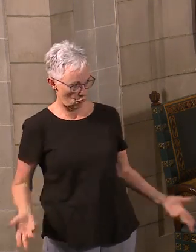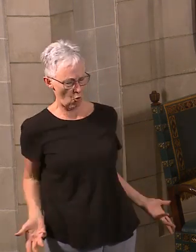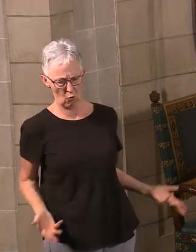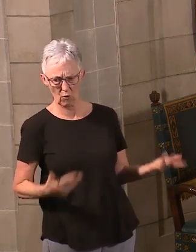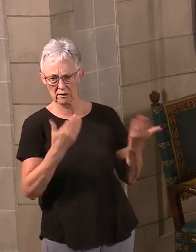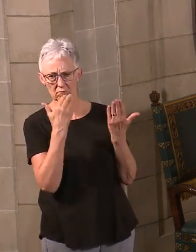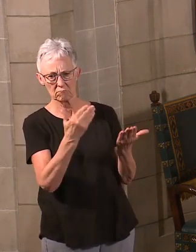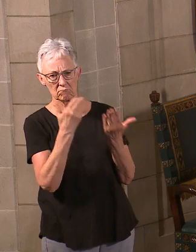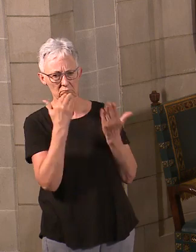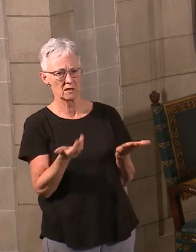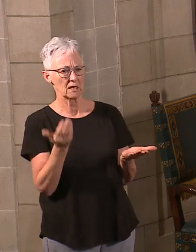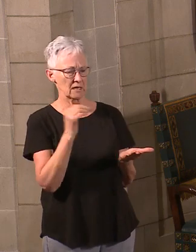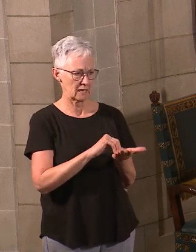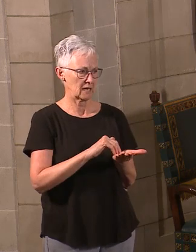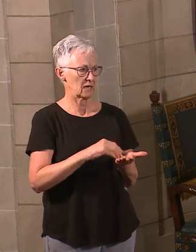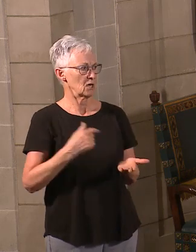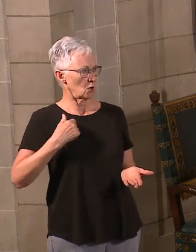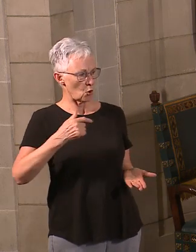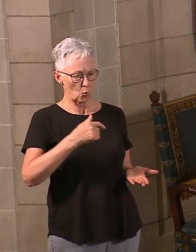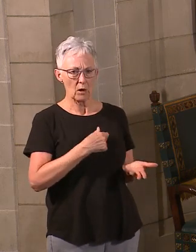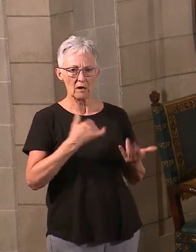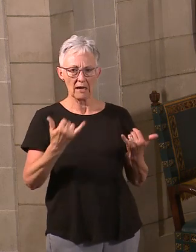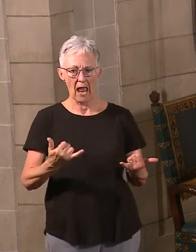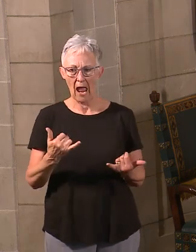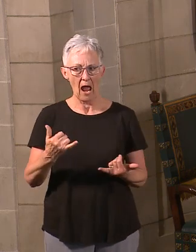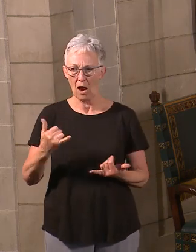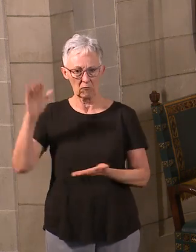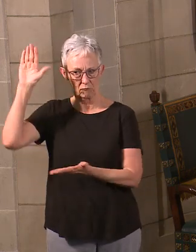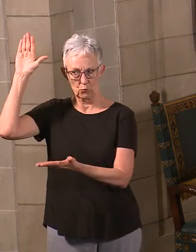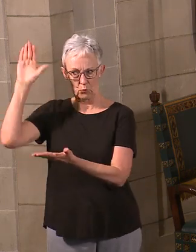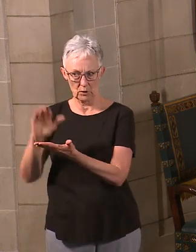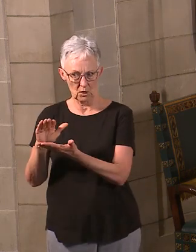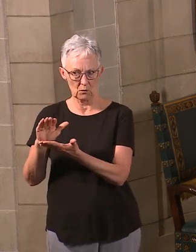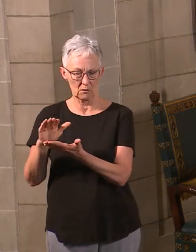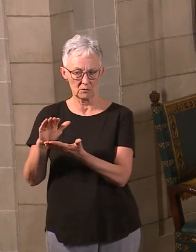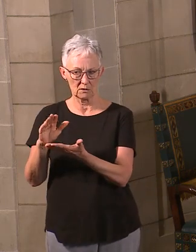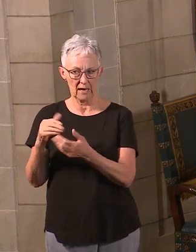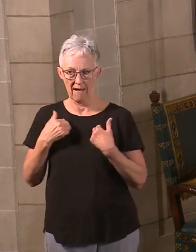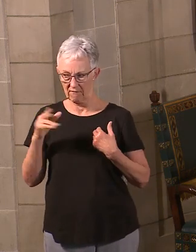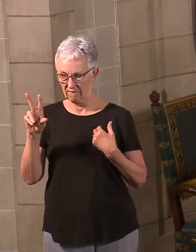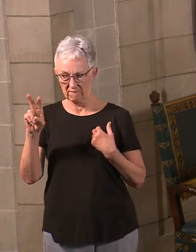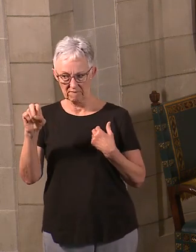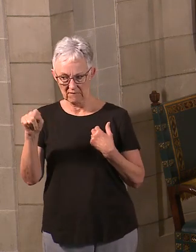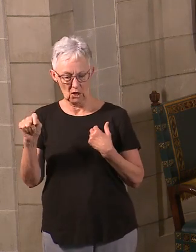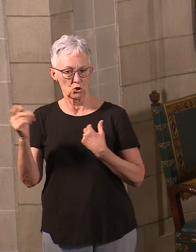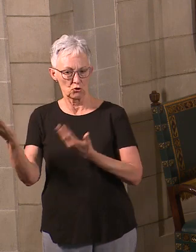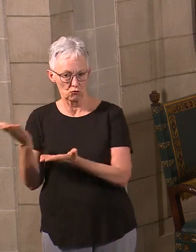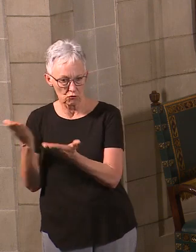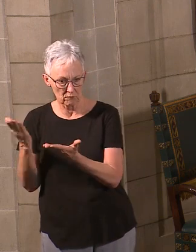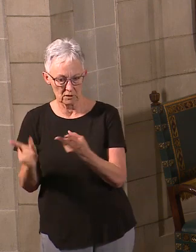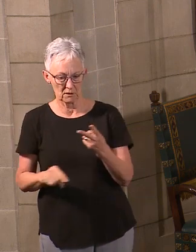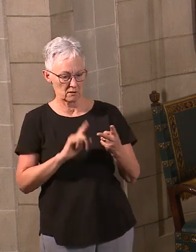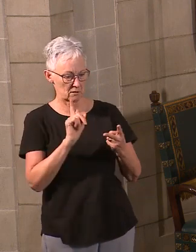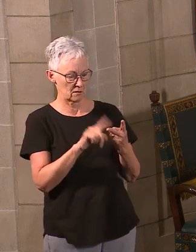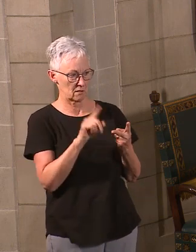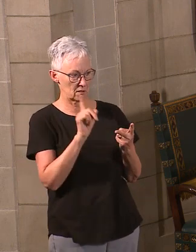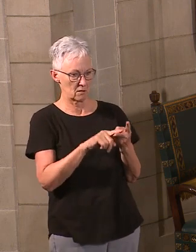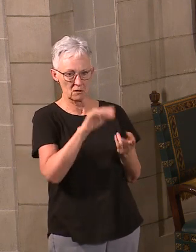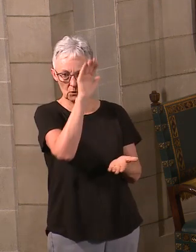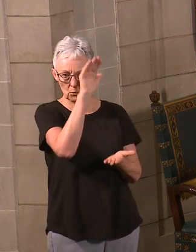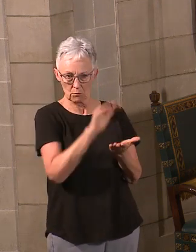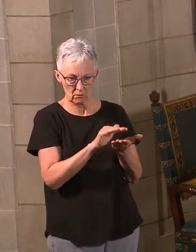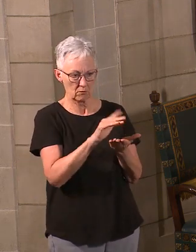to prohibit elective surgeries or veterinarian services, this is what we want people to do, is take that spare PPE and donate to somebody who's going to